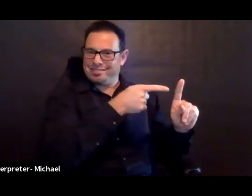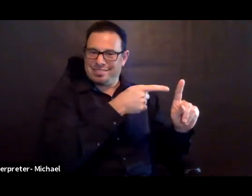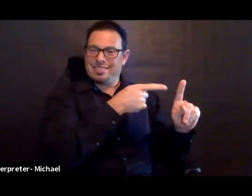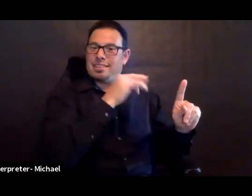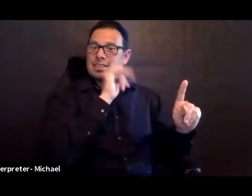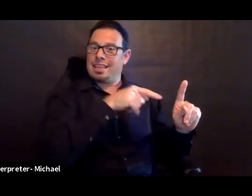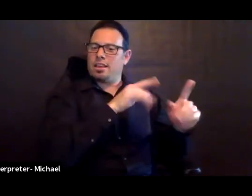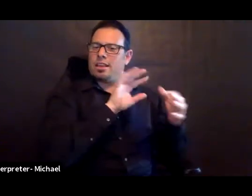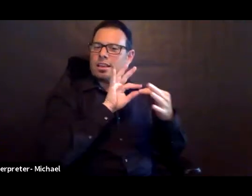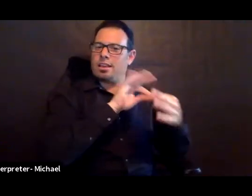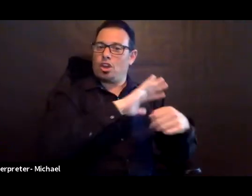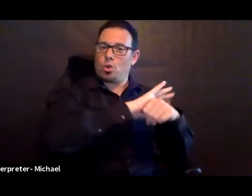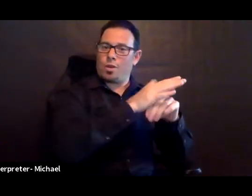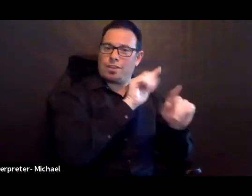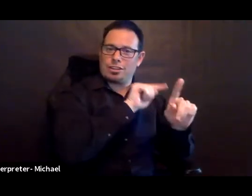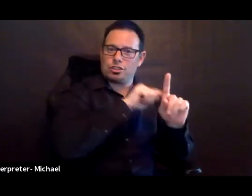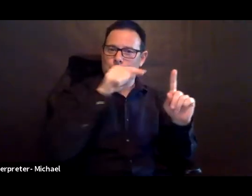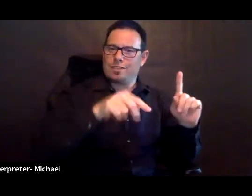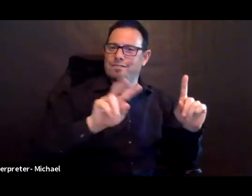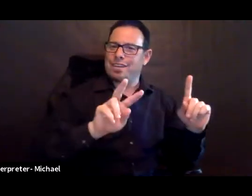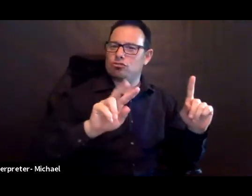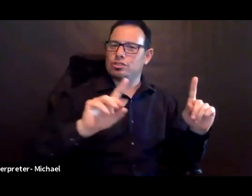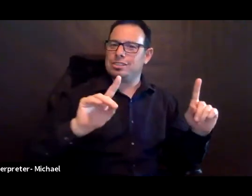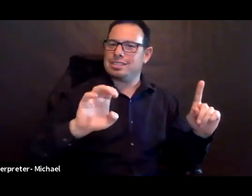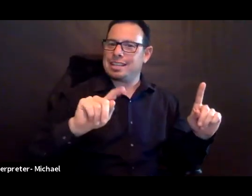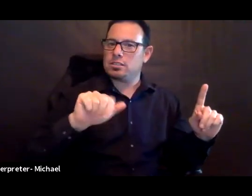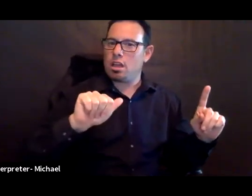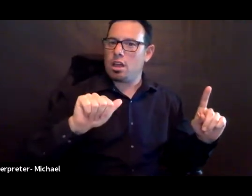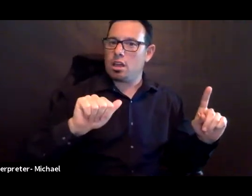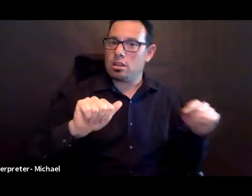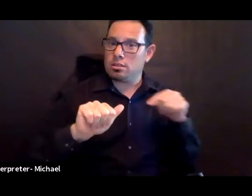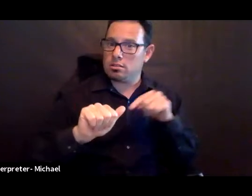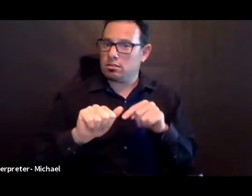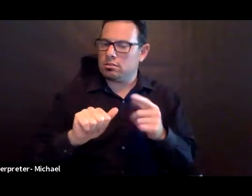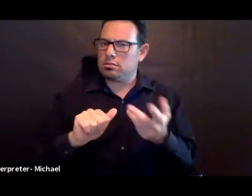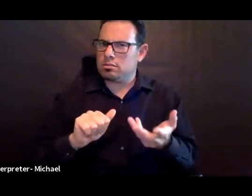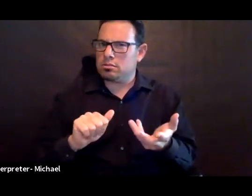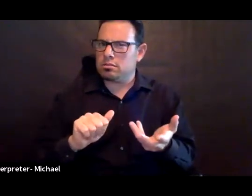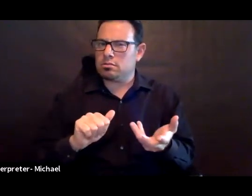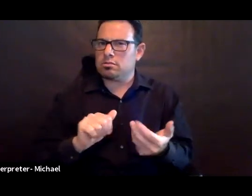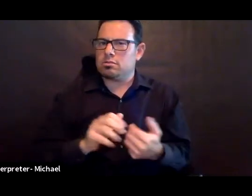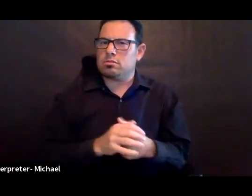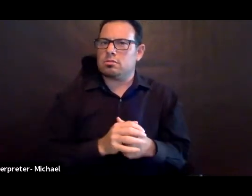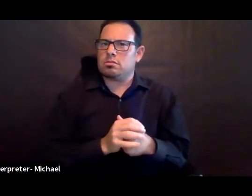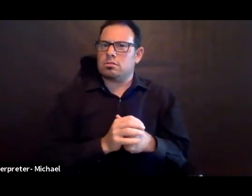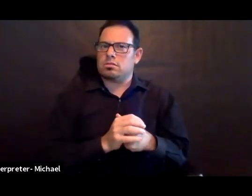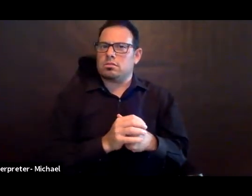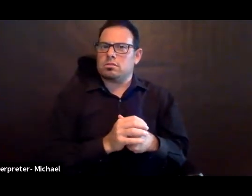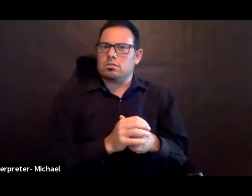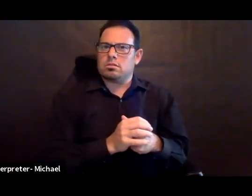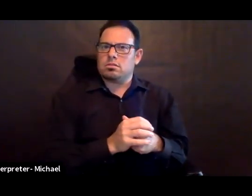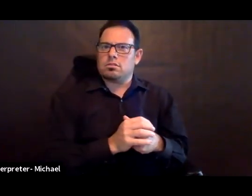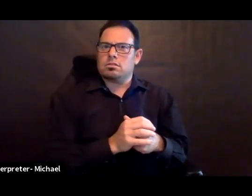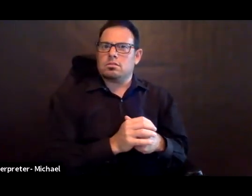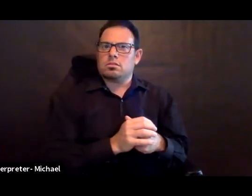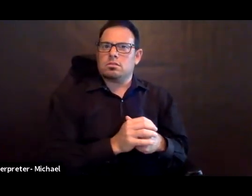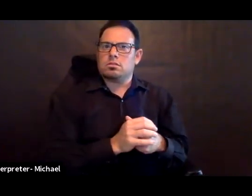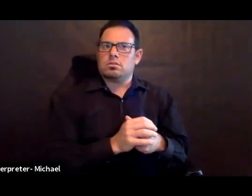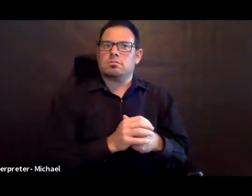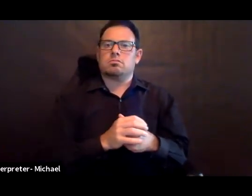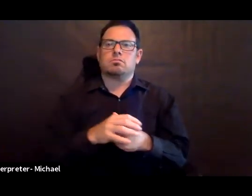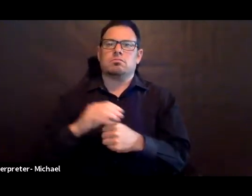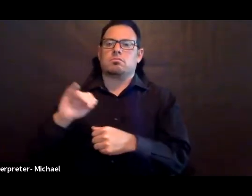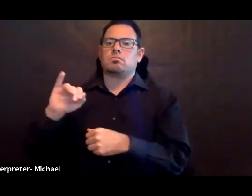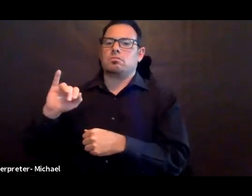Greta, this is Jan, and certainly invite Chris to chime in too. I think that's just a great example of needing